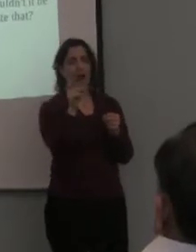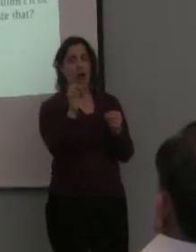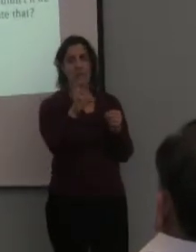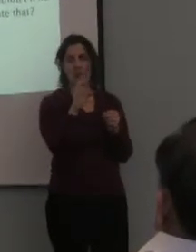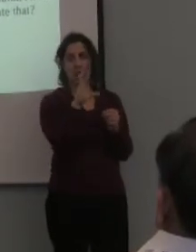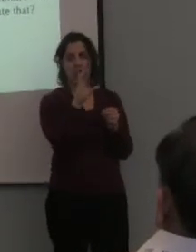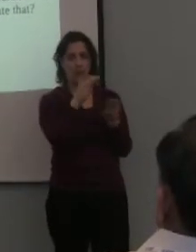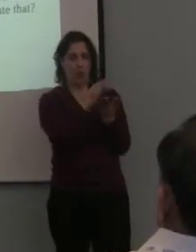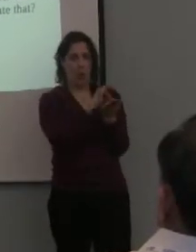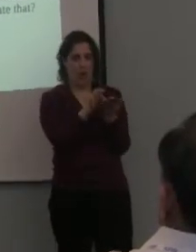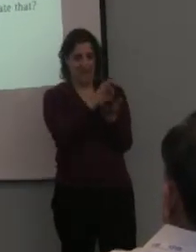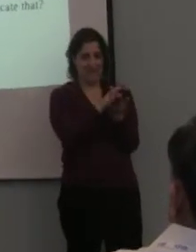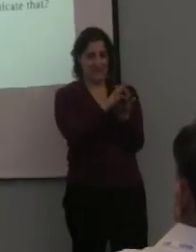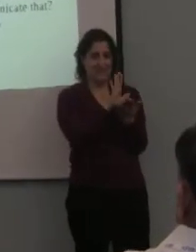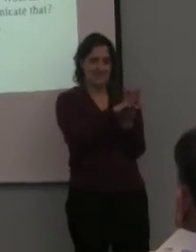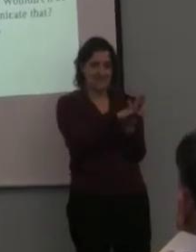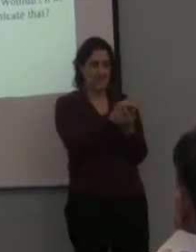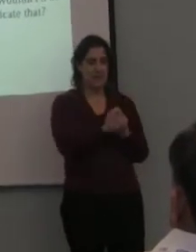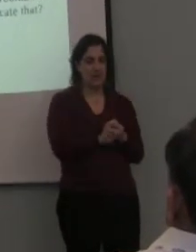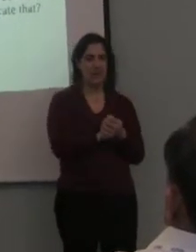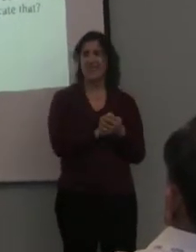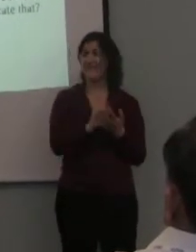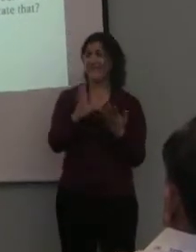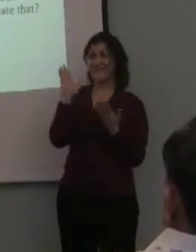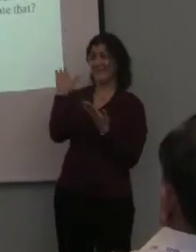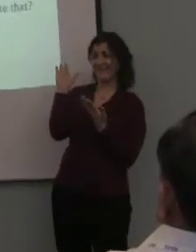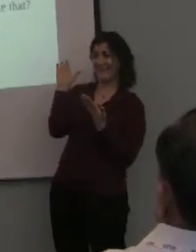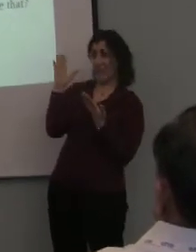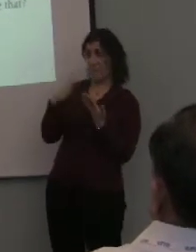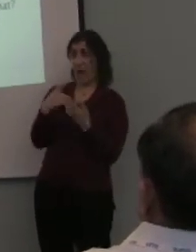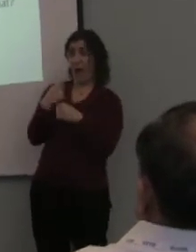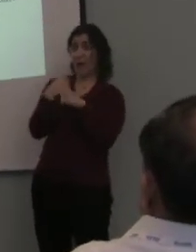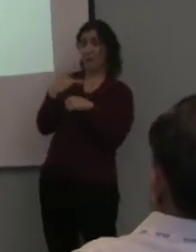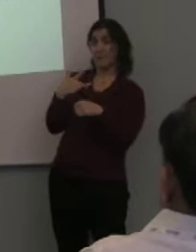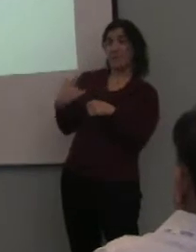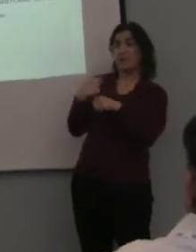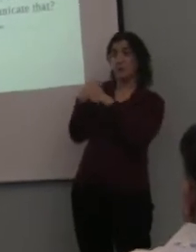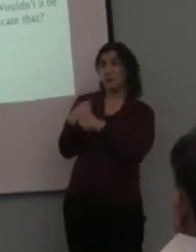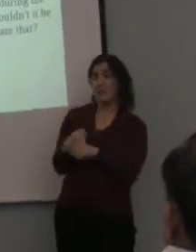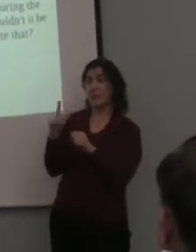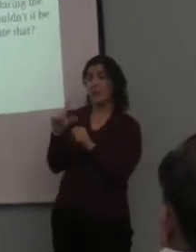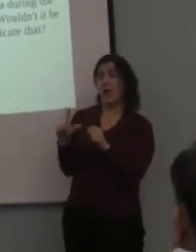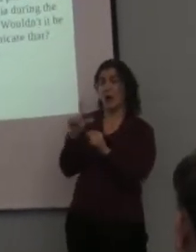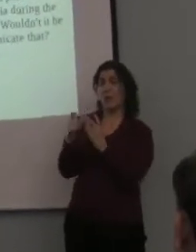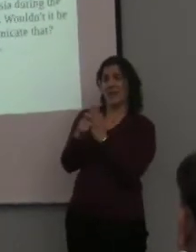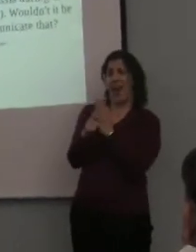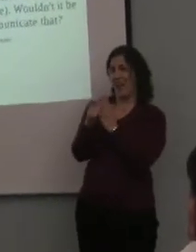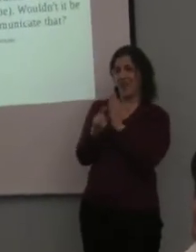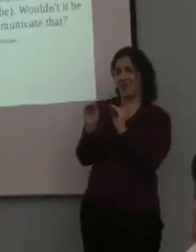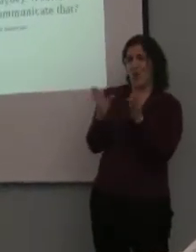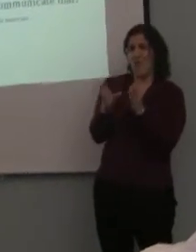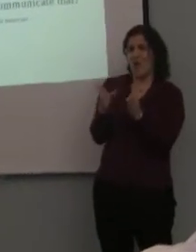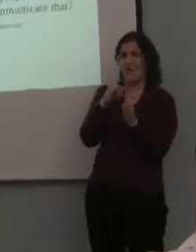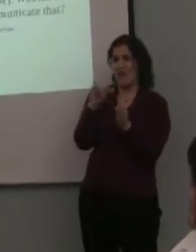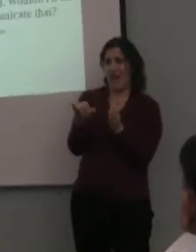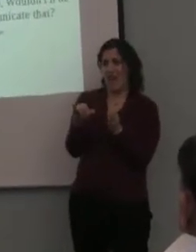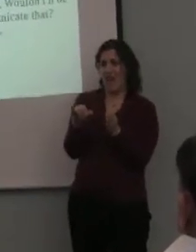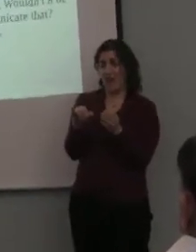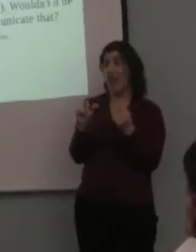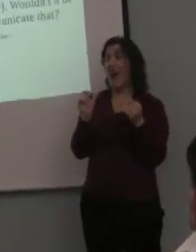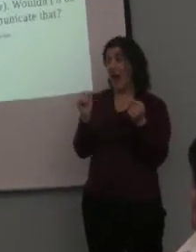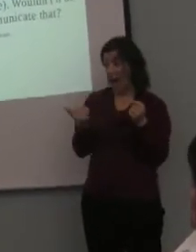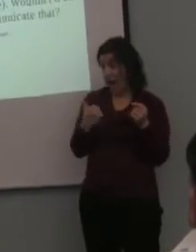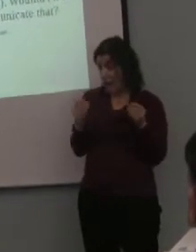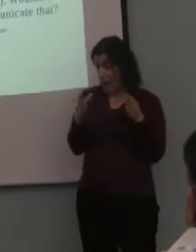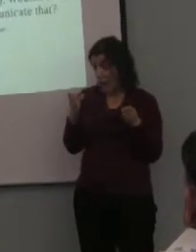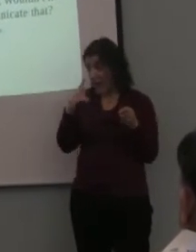context. And there's no way to do that in my traditional library catalog. Or if there is, it is